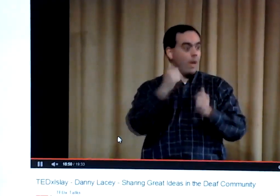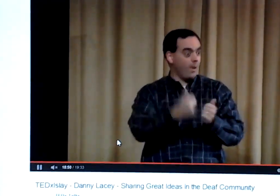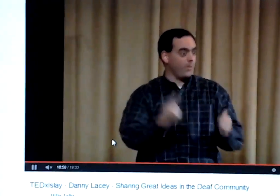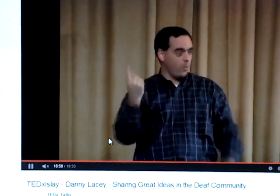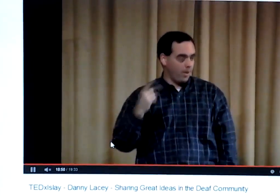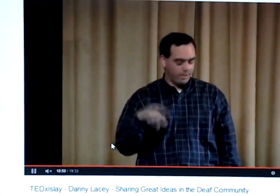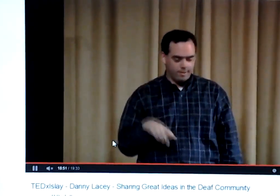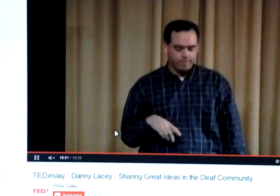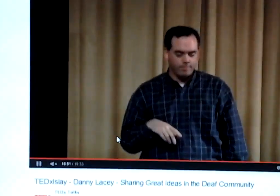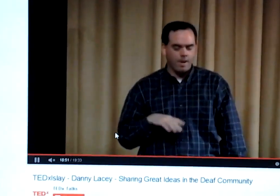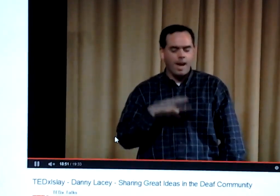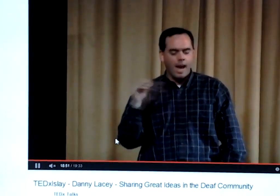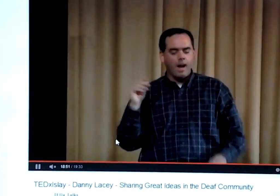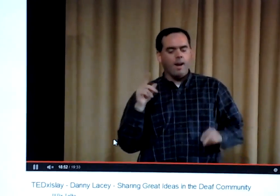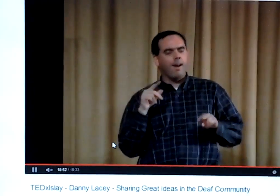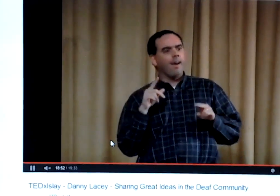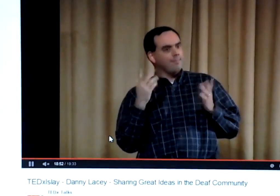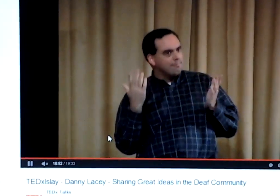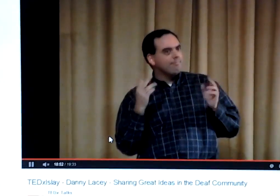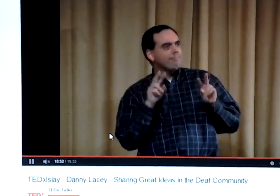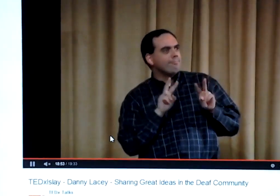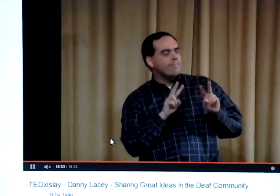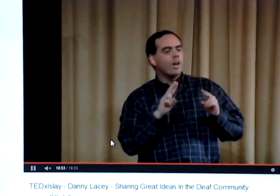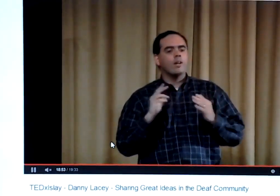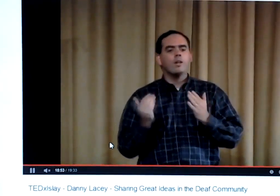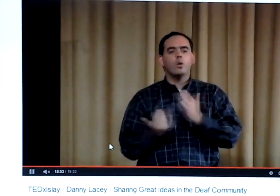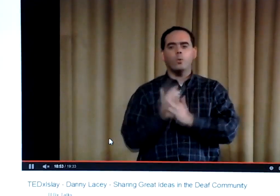internet-wise, they could go out there and be mainstreamed.